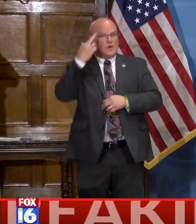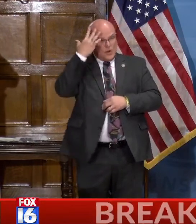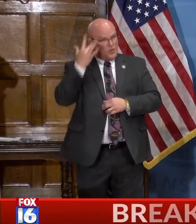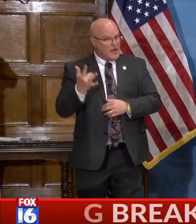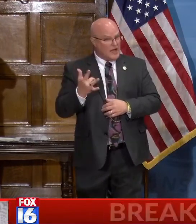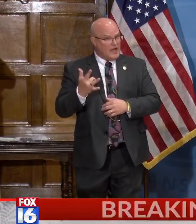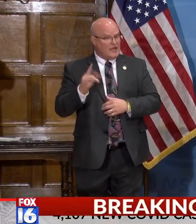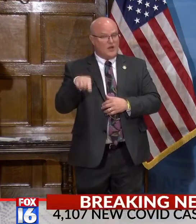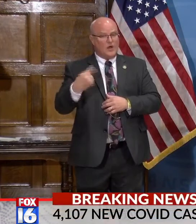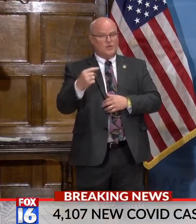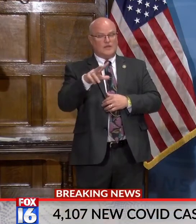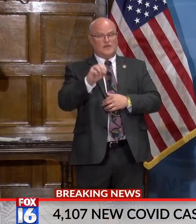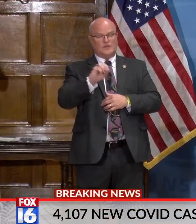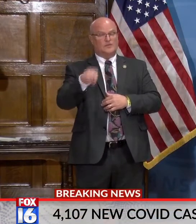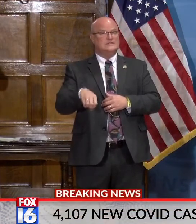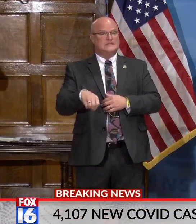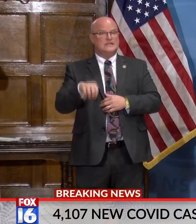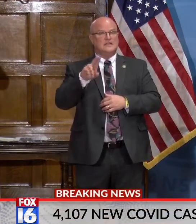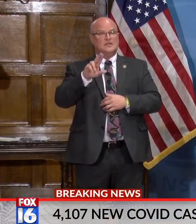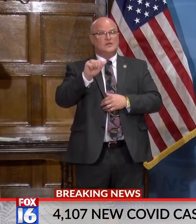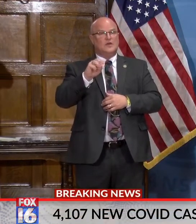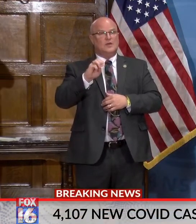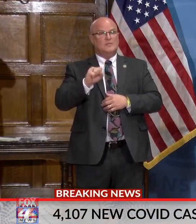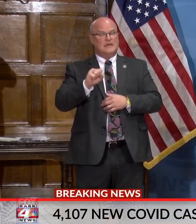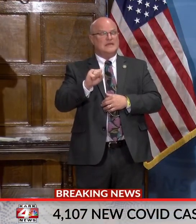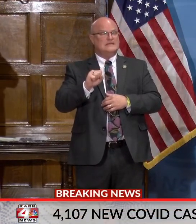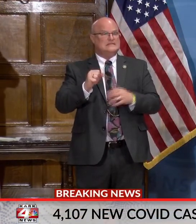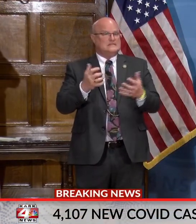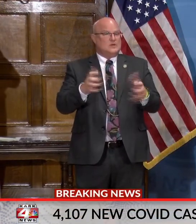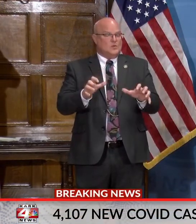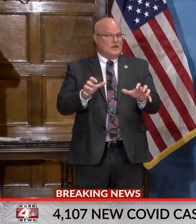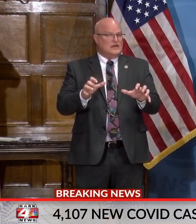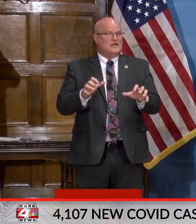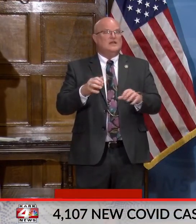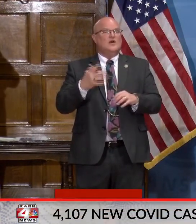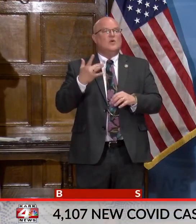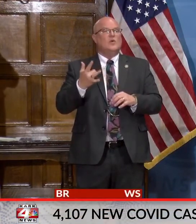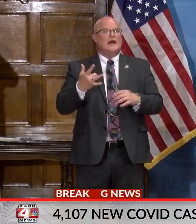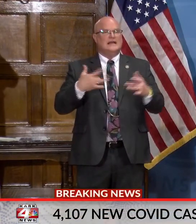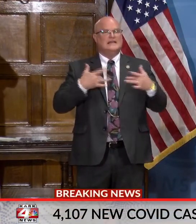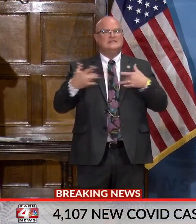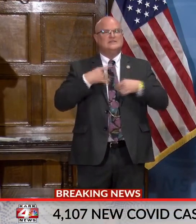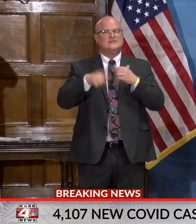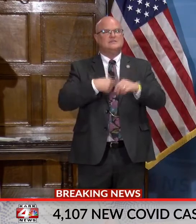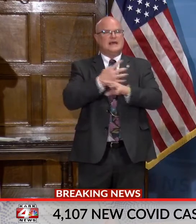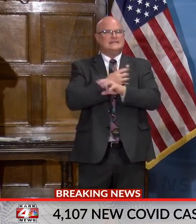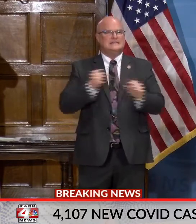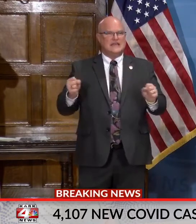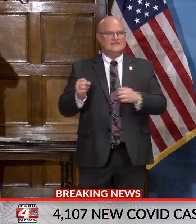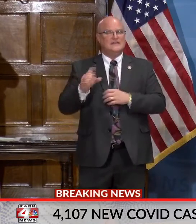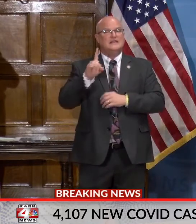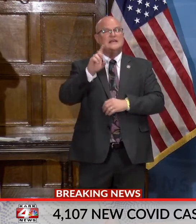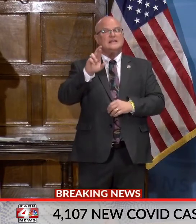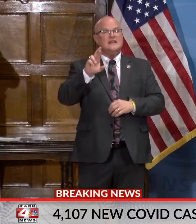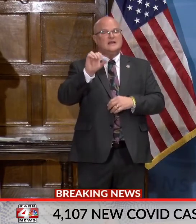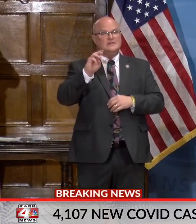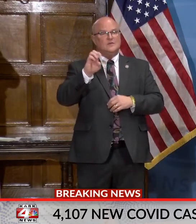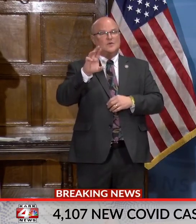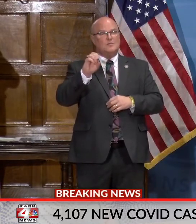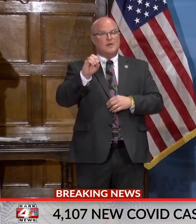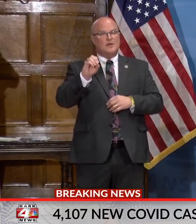why people at UAMS are reluctant to get the vaccine are concerns about safety. Dr. Romero spoke